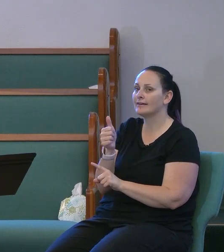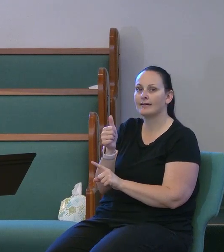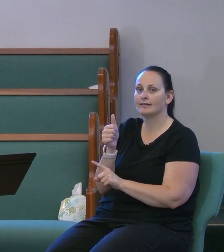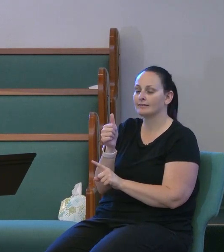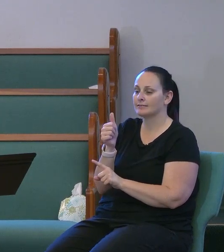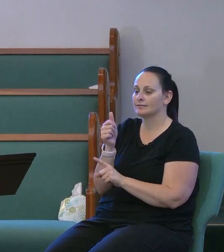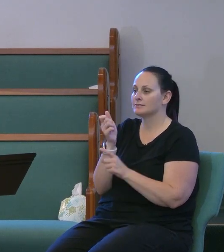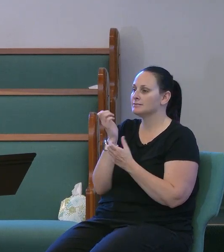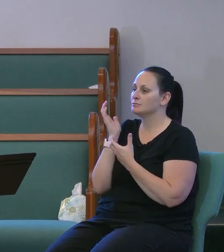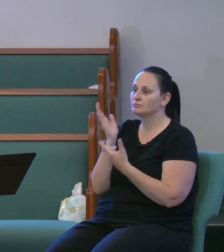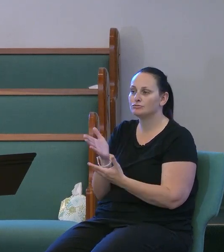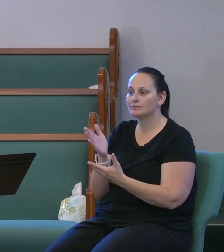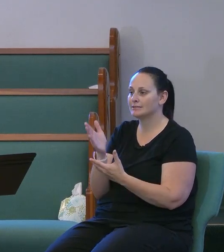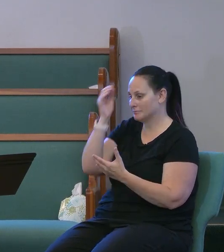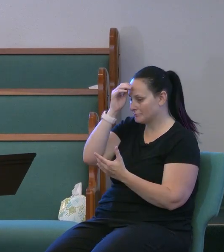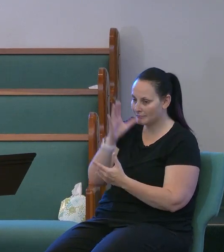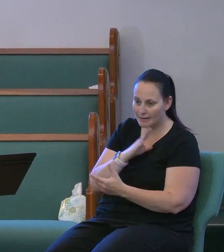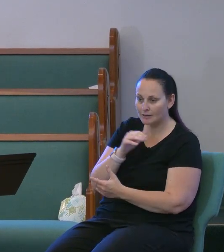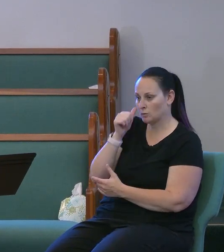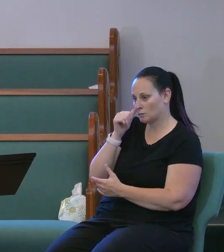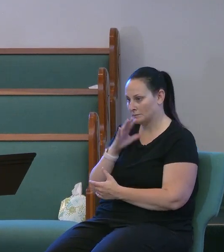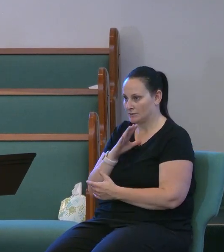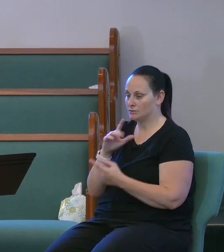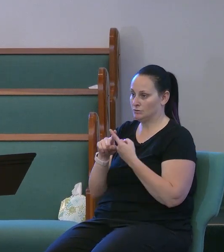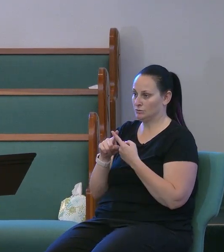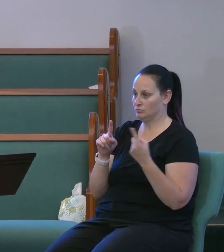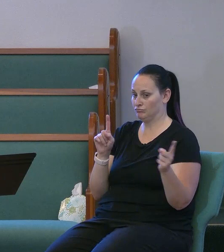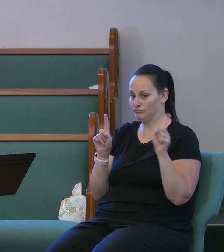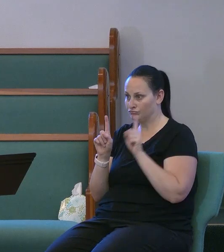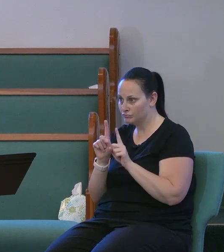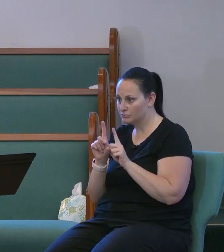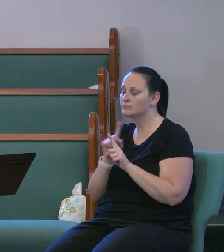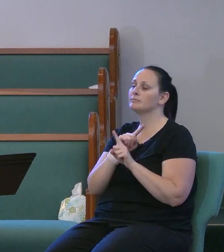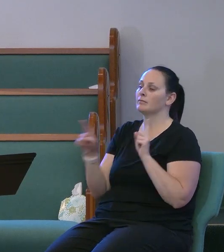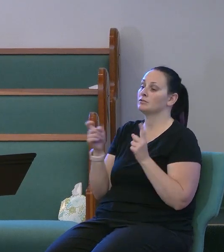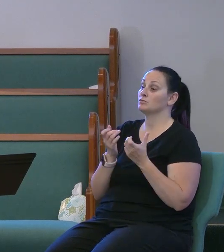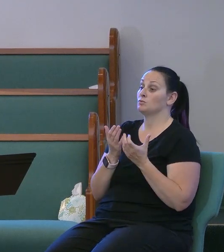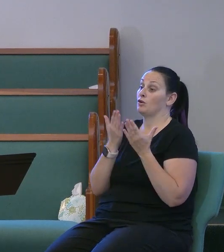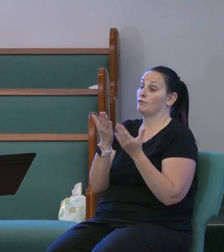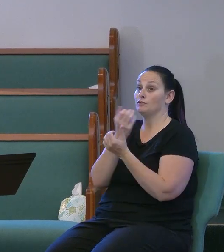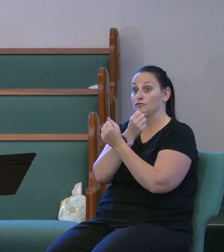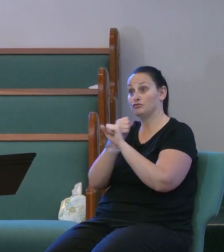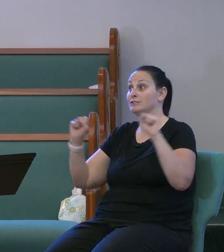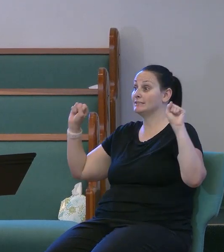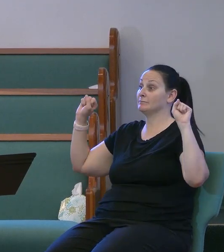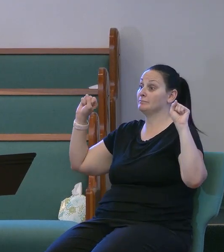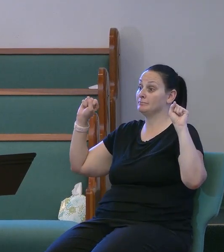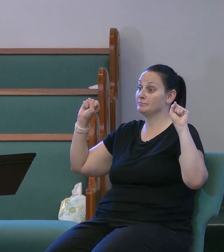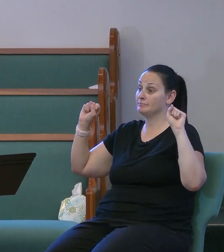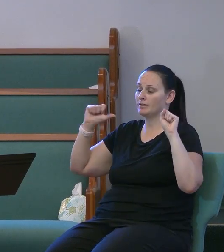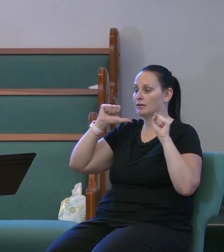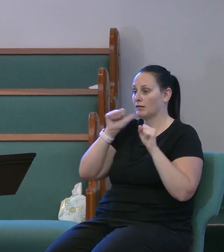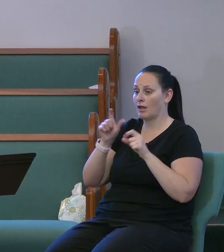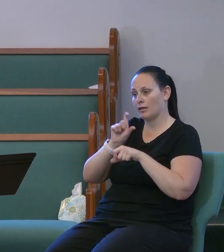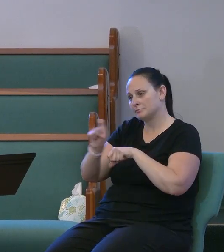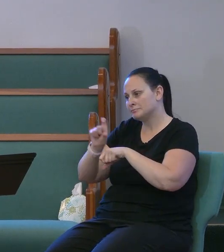It is not to bring men or women to our side, but to offer freedom, not distributed